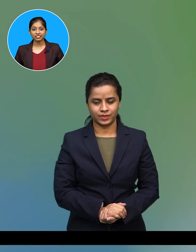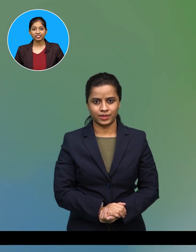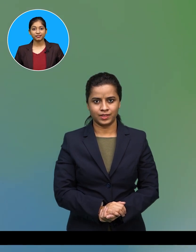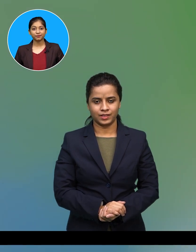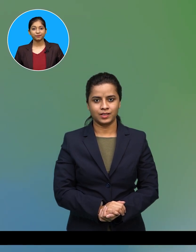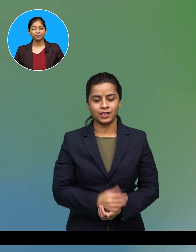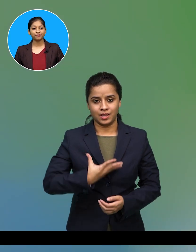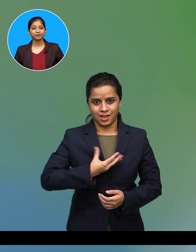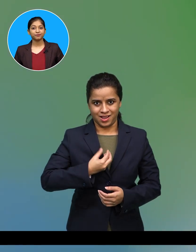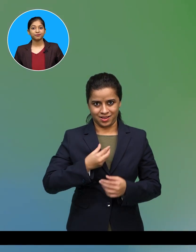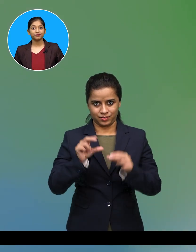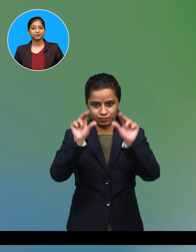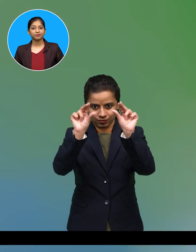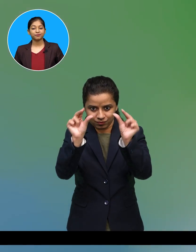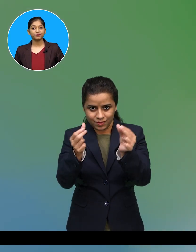ventricles,